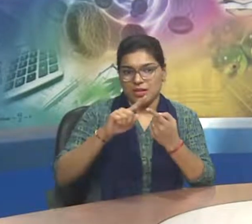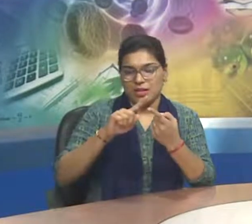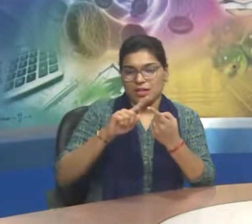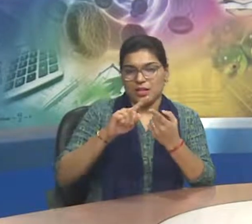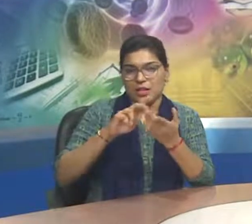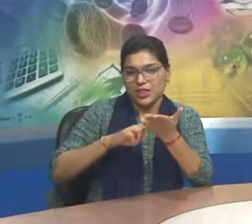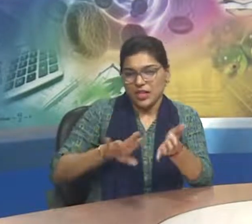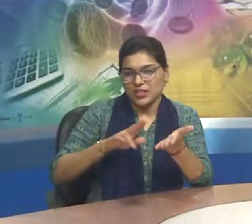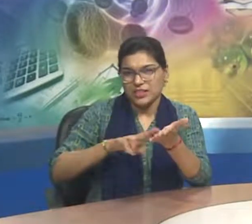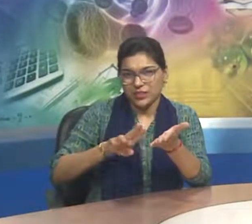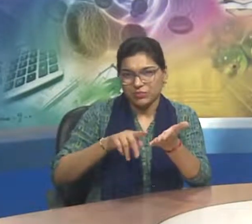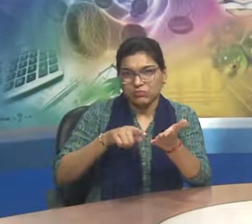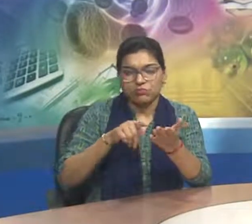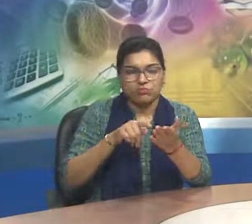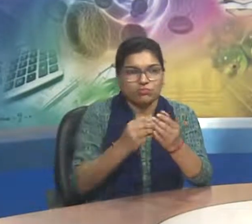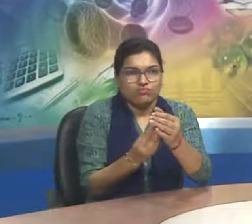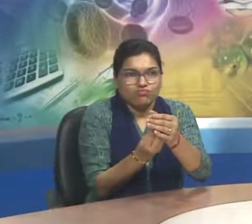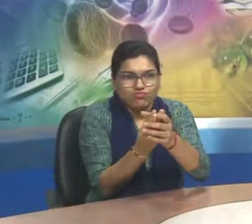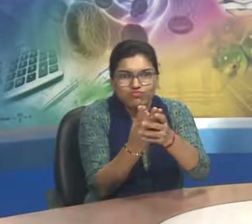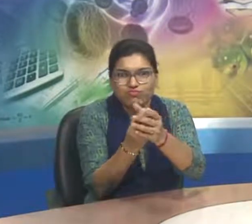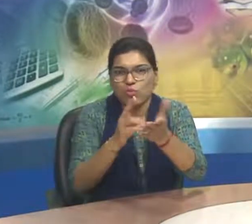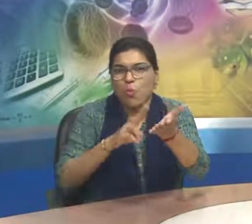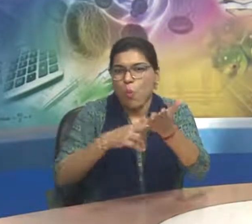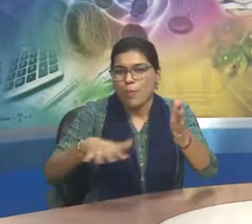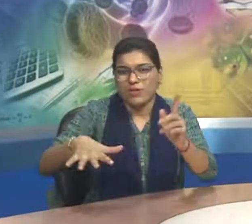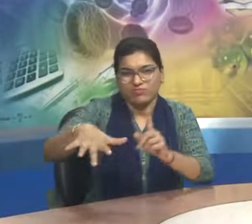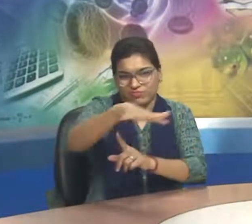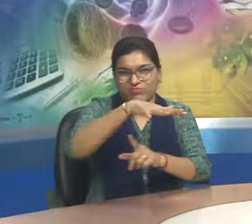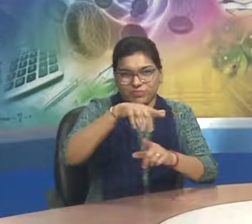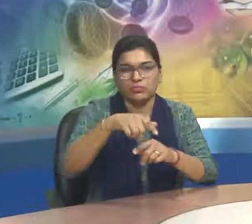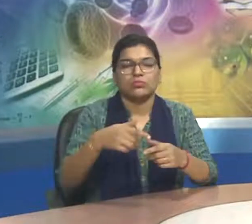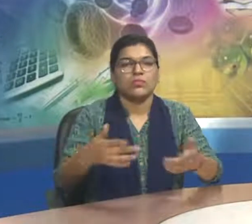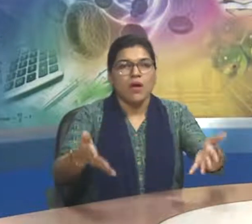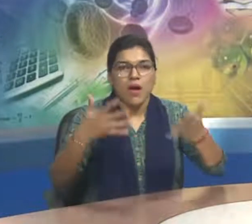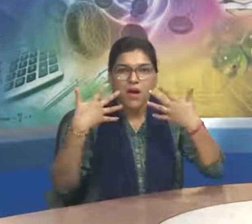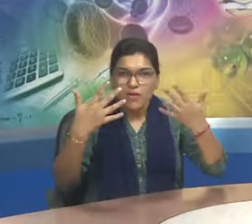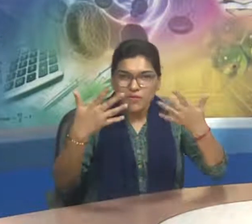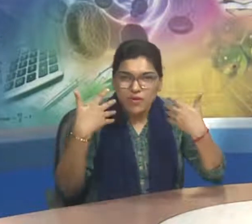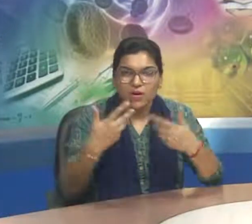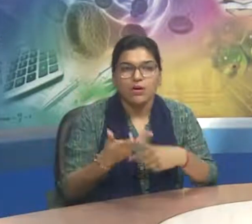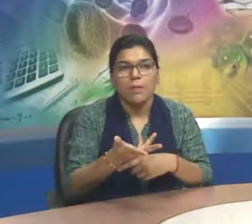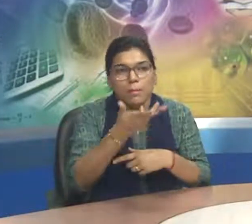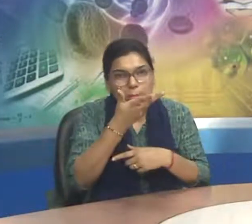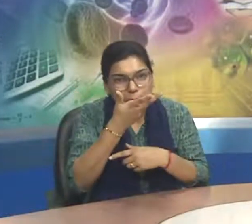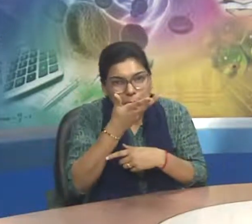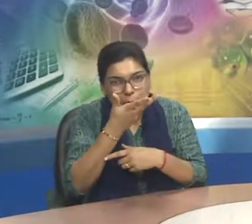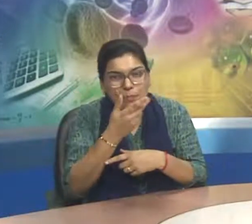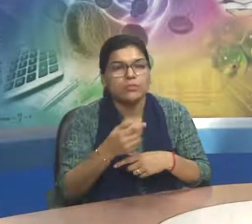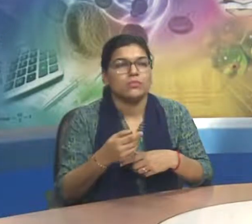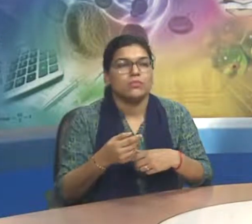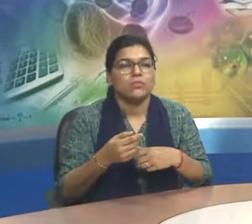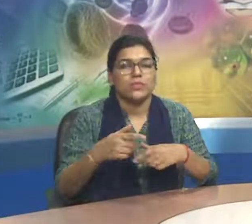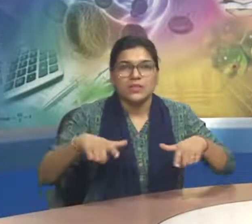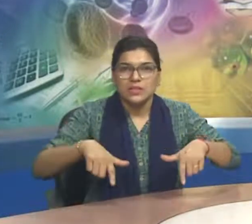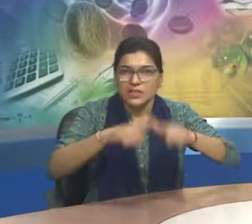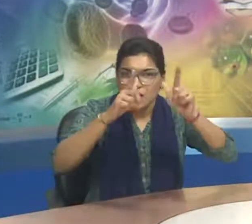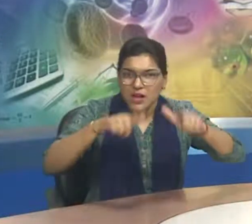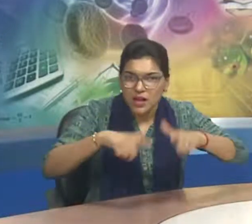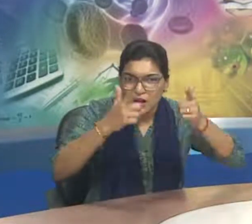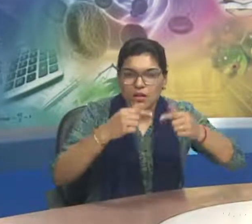First, we will be understanding the natural resources